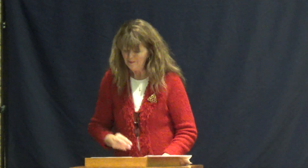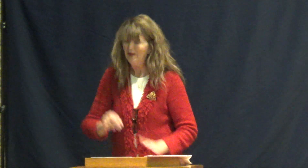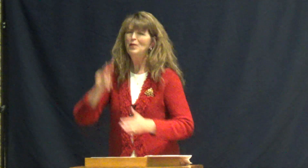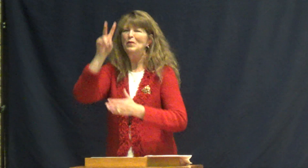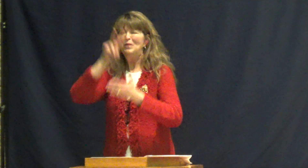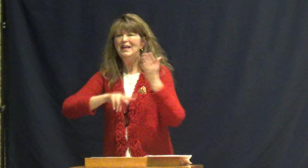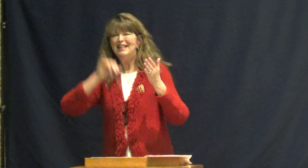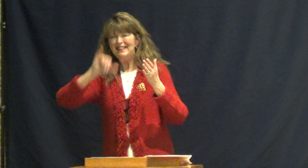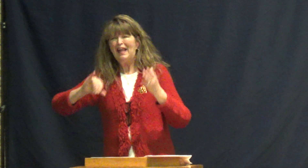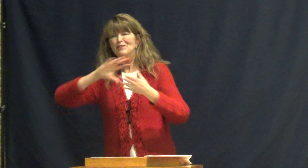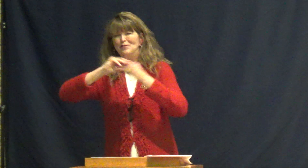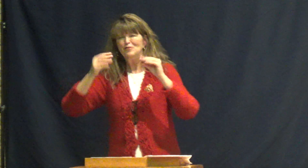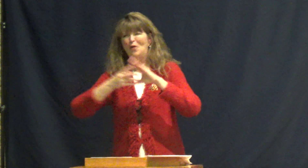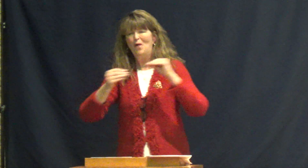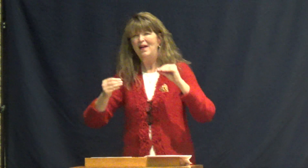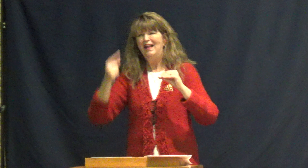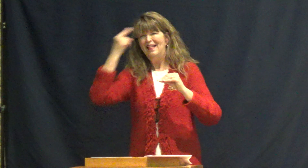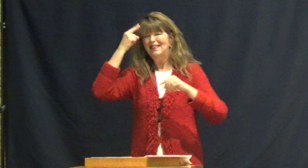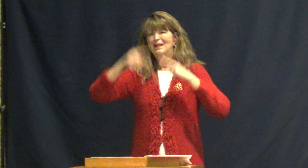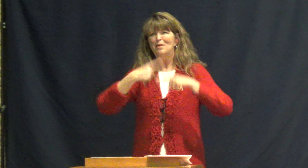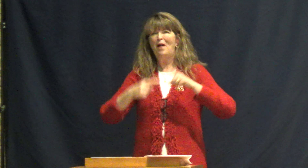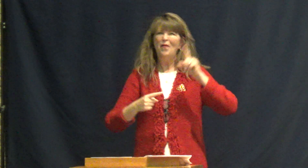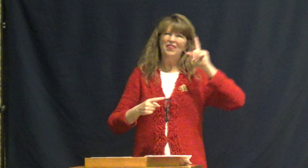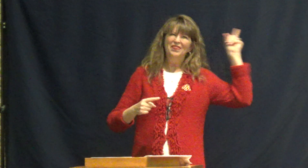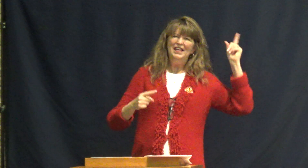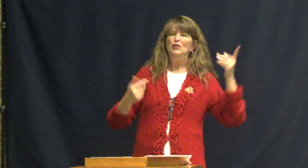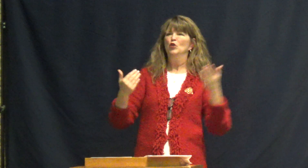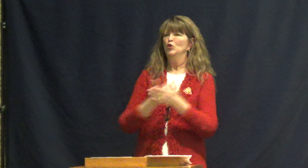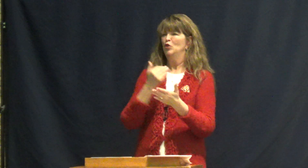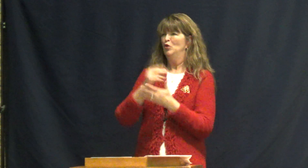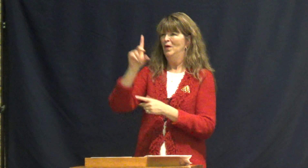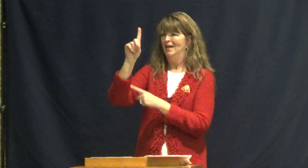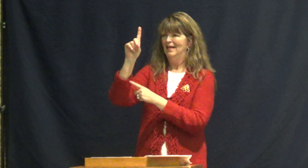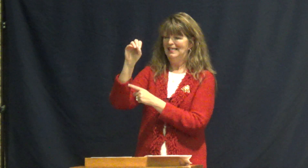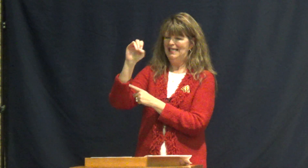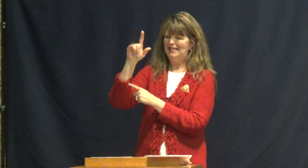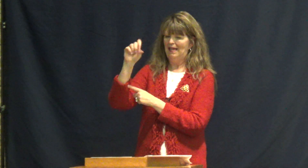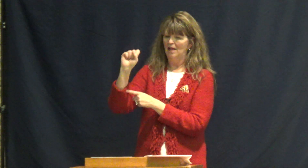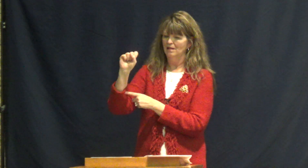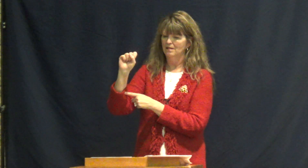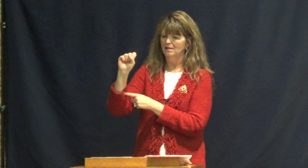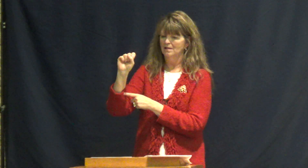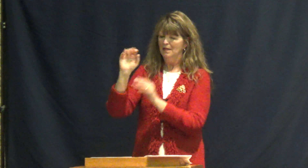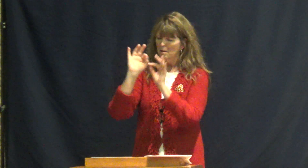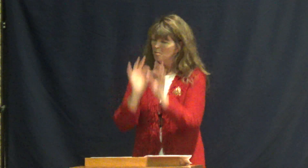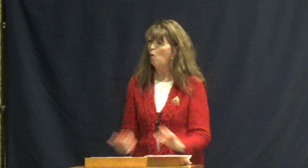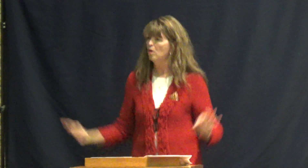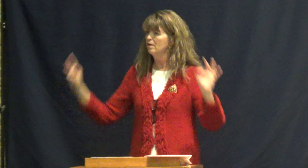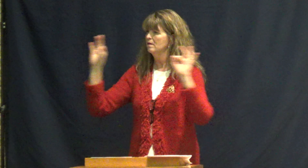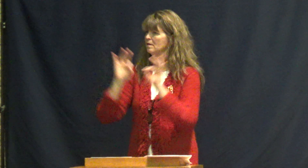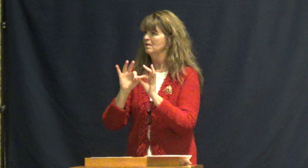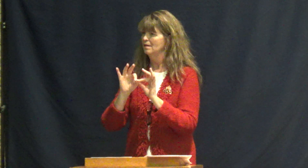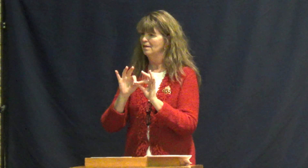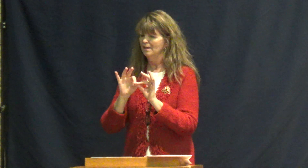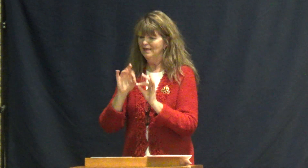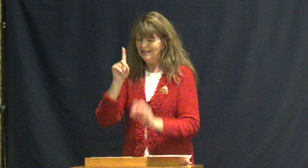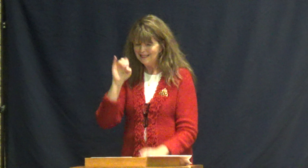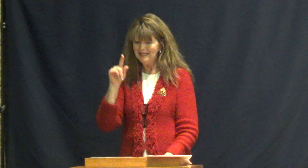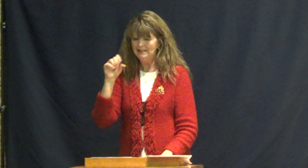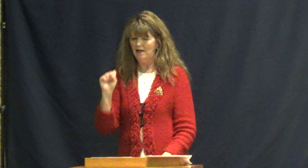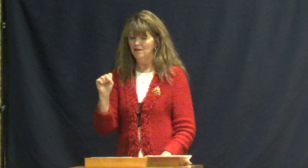Now go home and read this story, thinking about these new and important details.